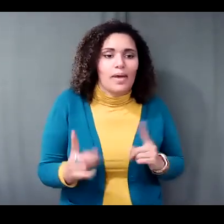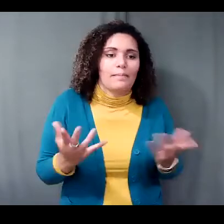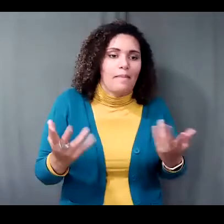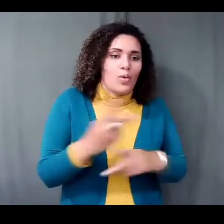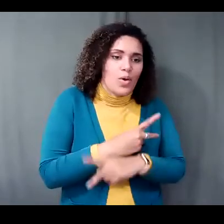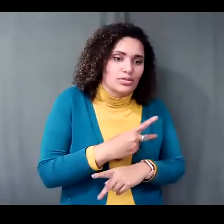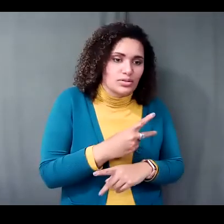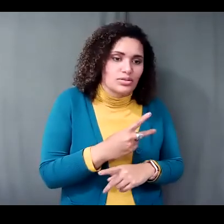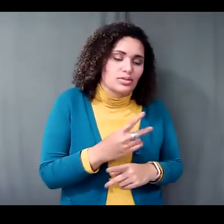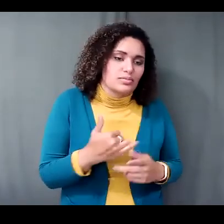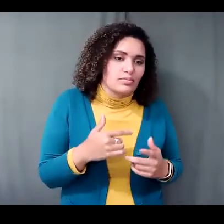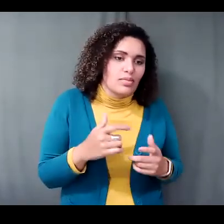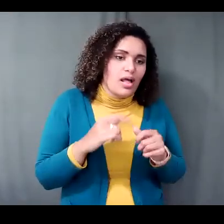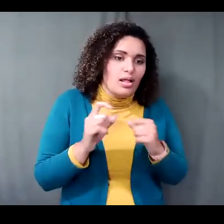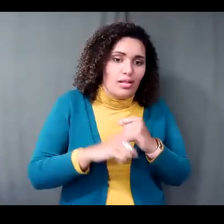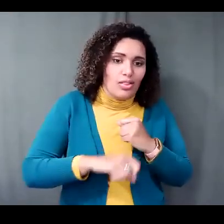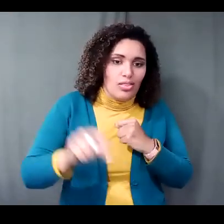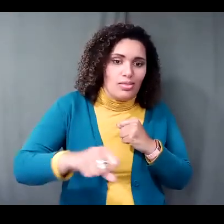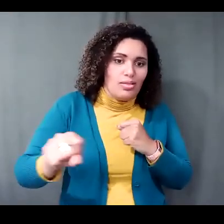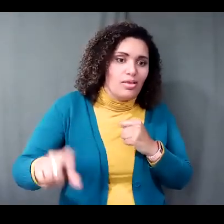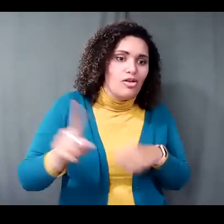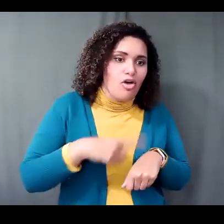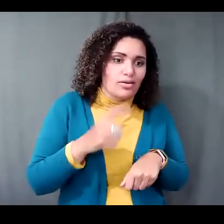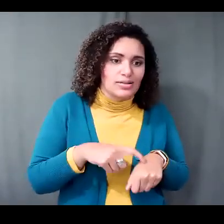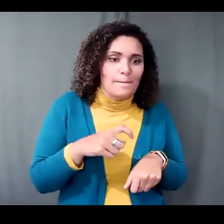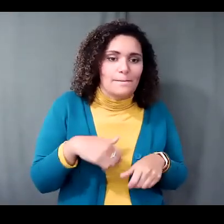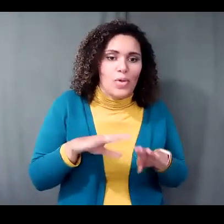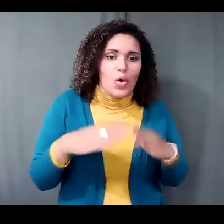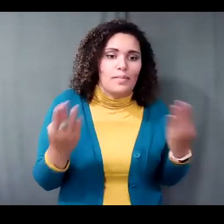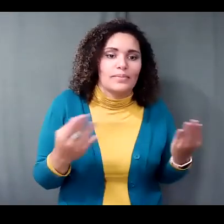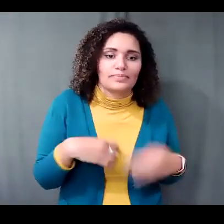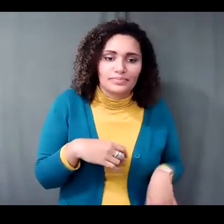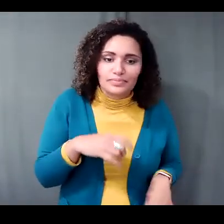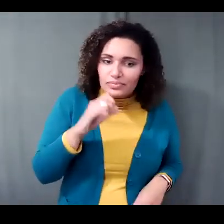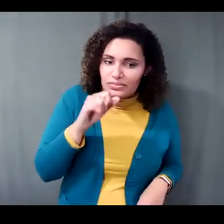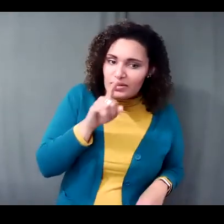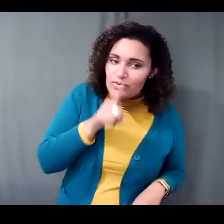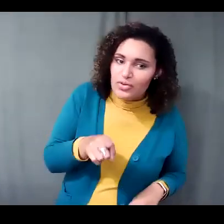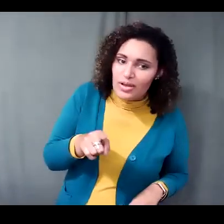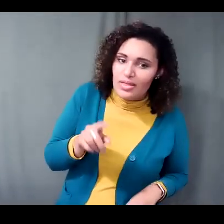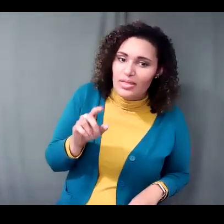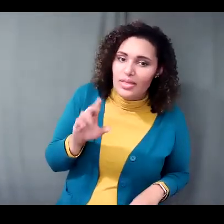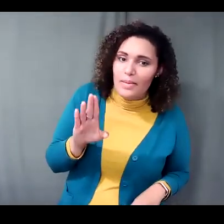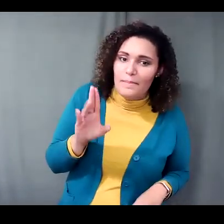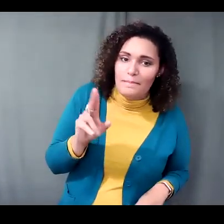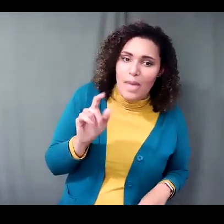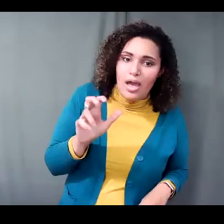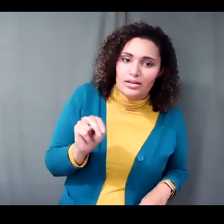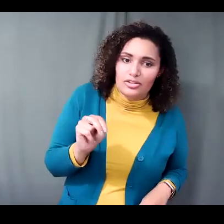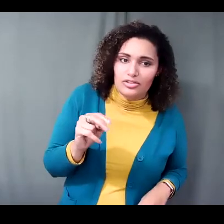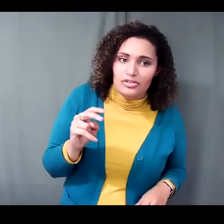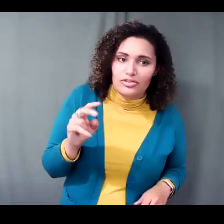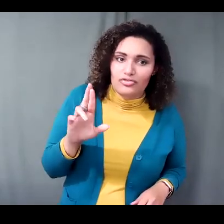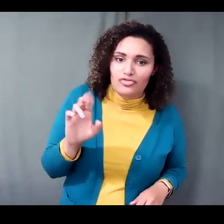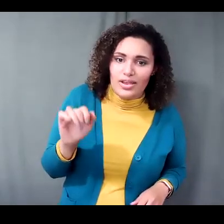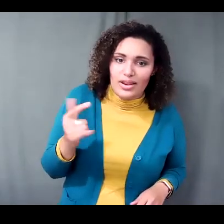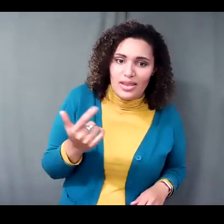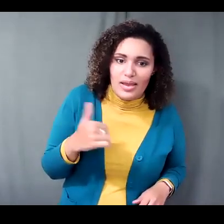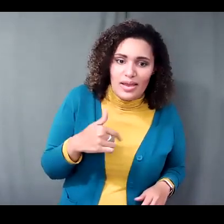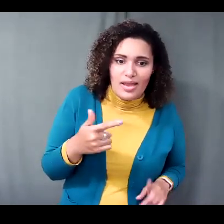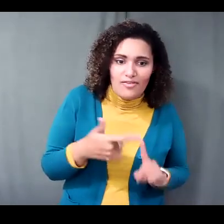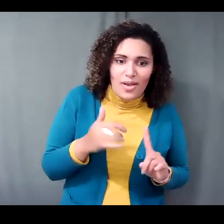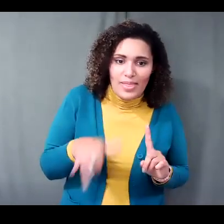like a plastic cork or a less kind of reusable cork, and more often without a real actual cork, it's